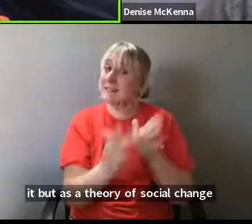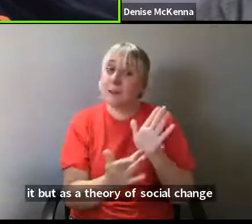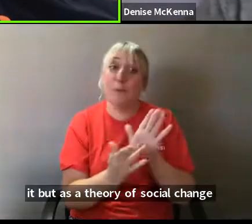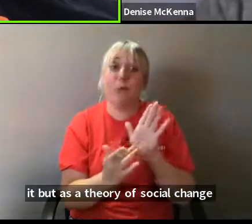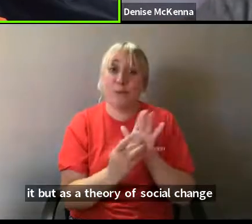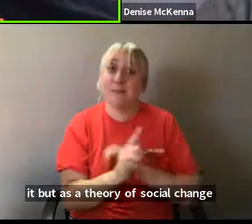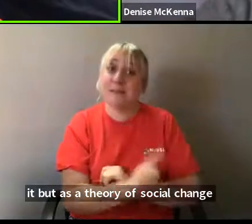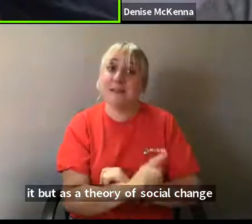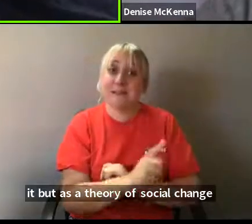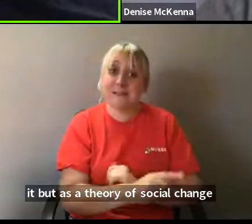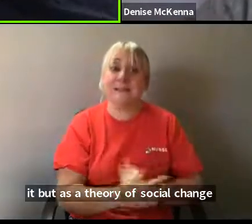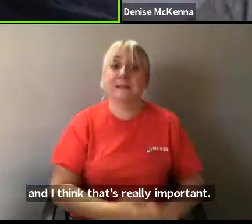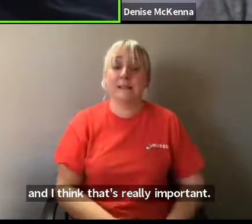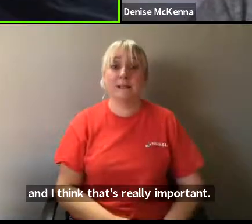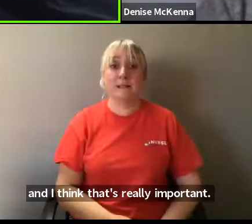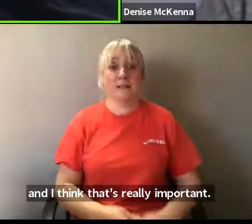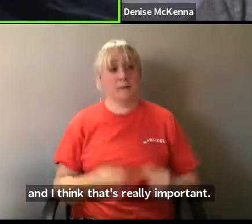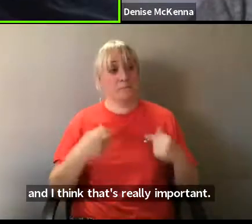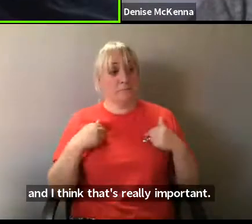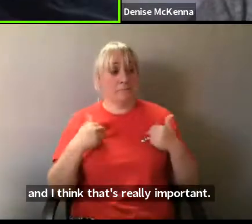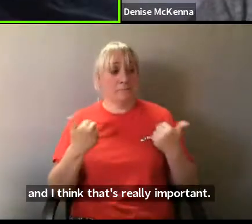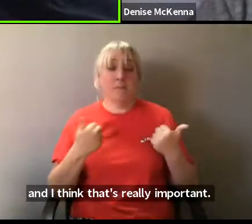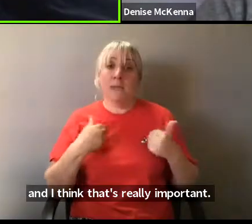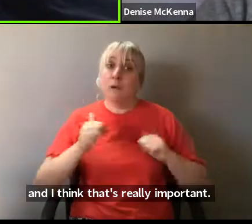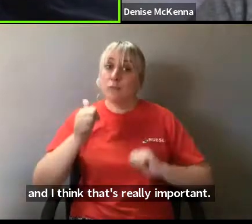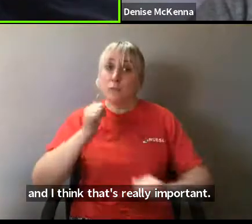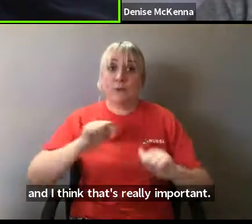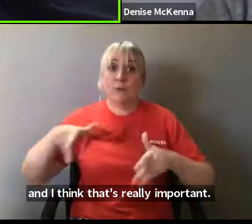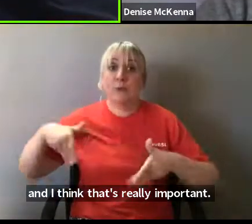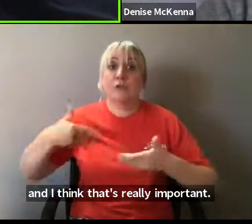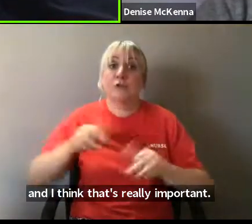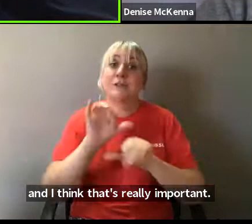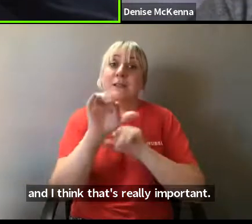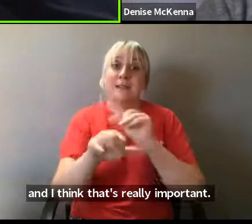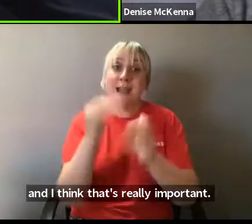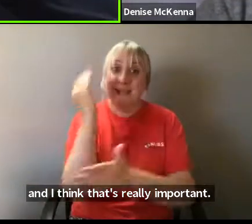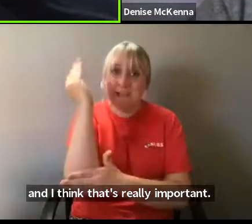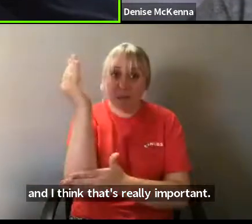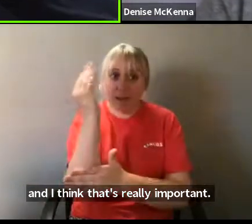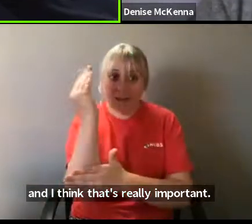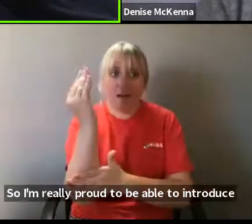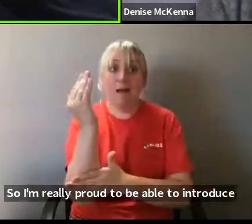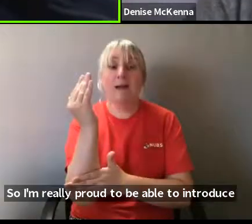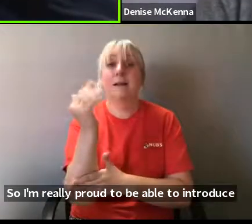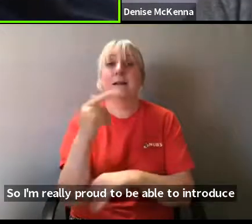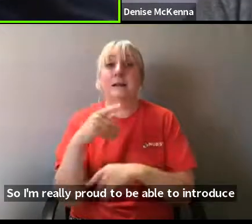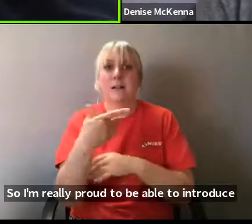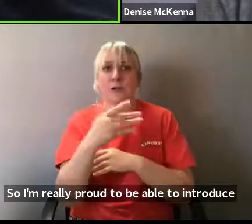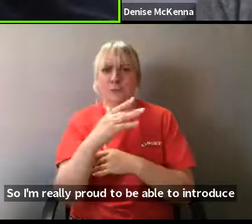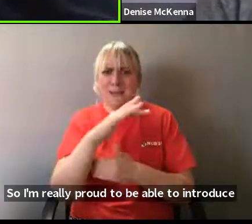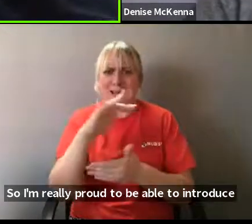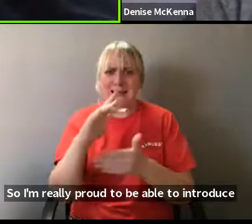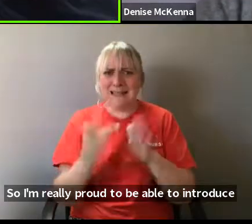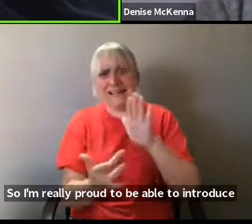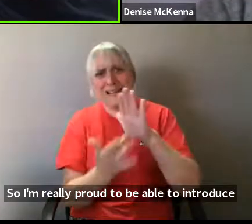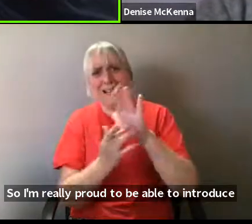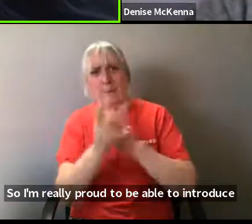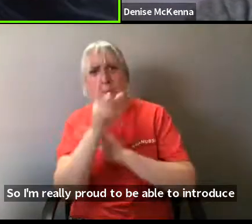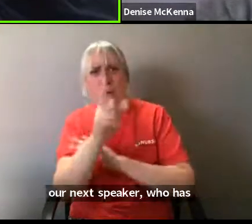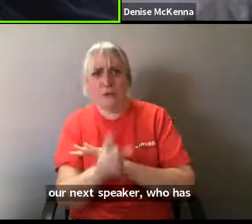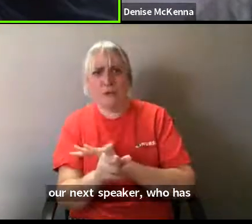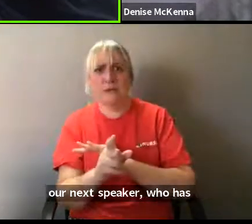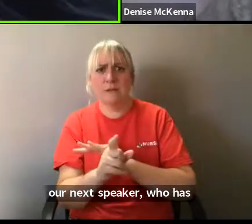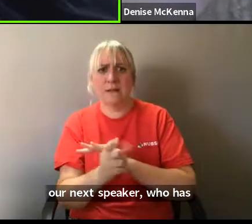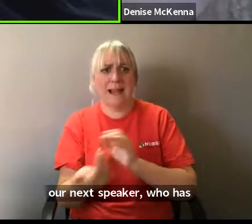I'm really proud to be able to introduce our next speaker, who has been central to the fight in